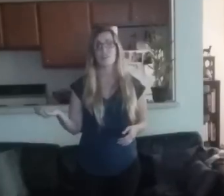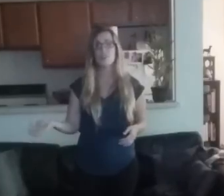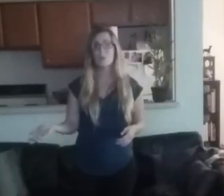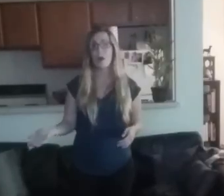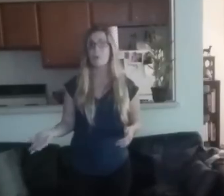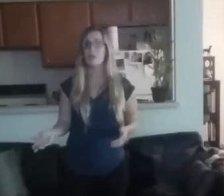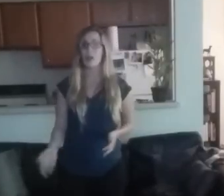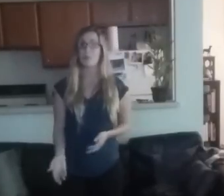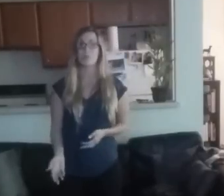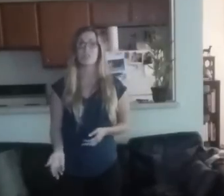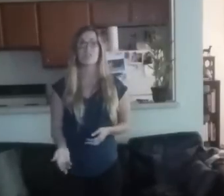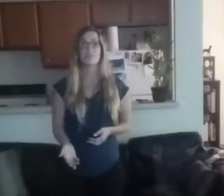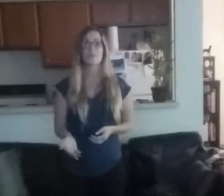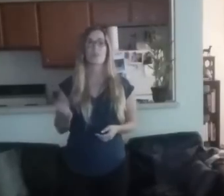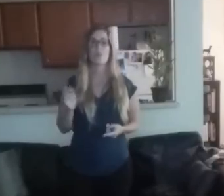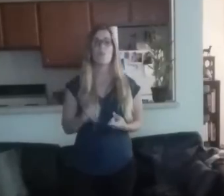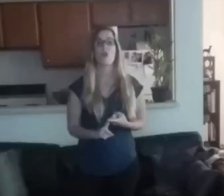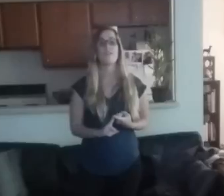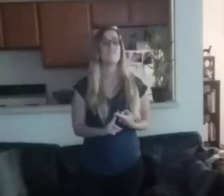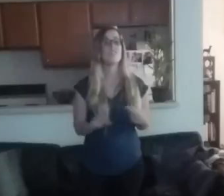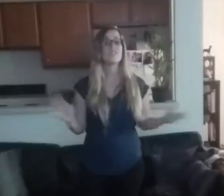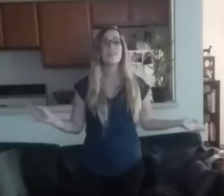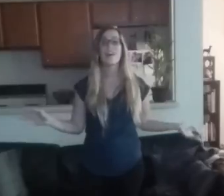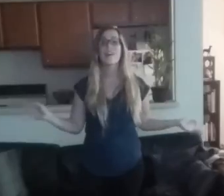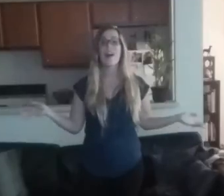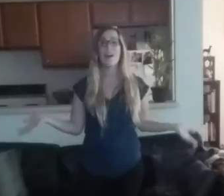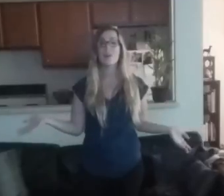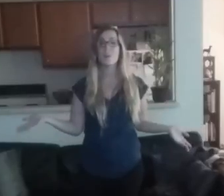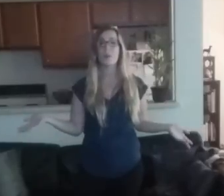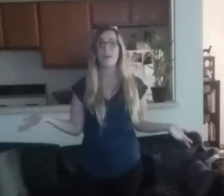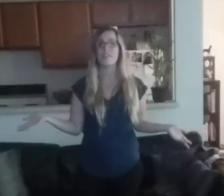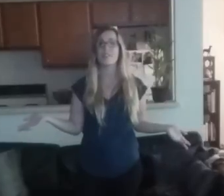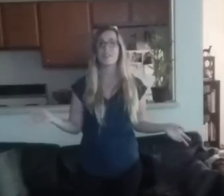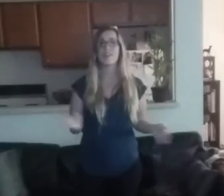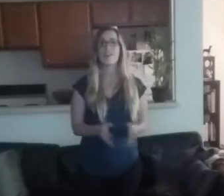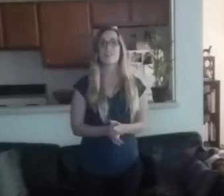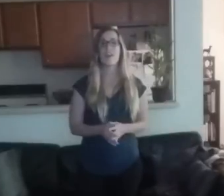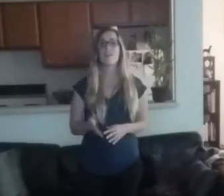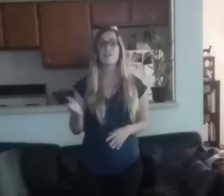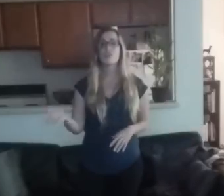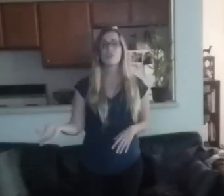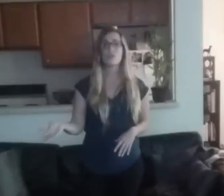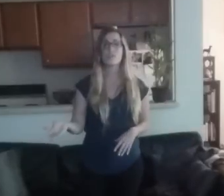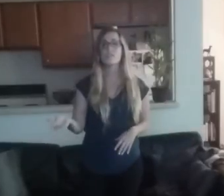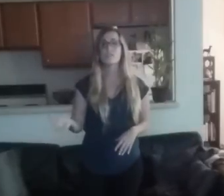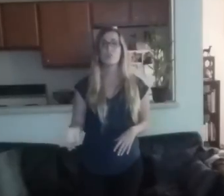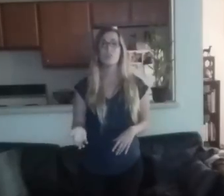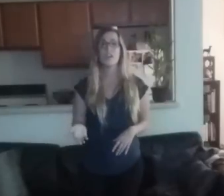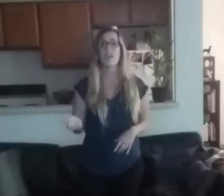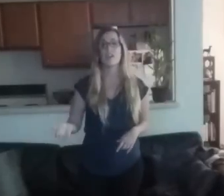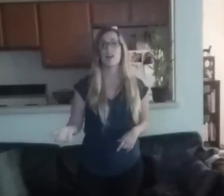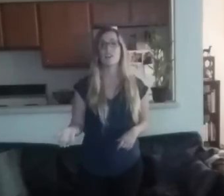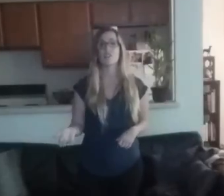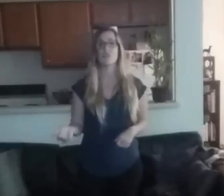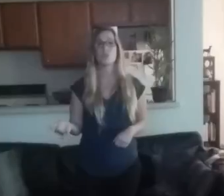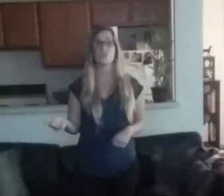two popular options. 1. Visit a chiropractor. They have the tools, schooling, and knowledge to